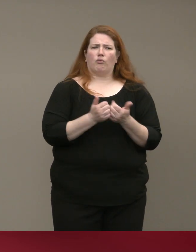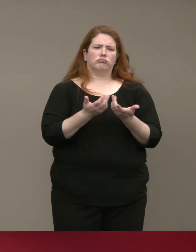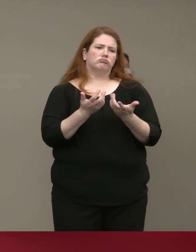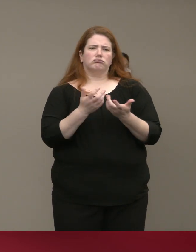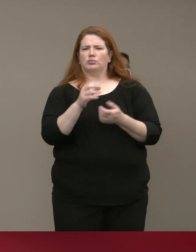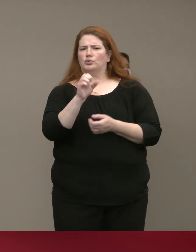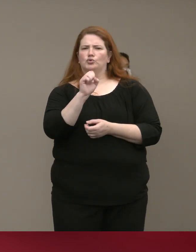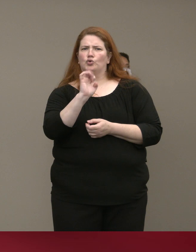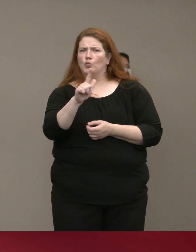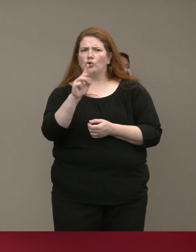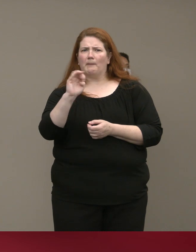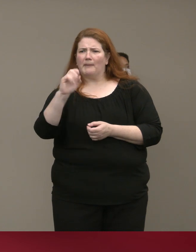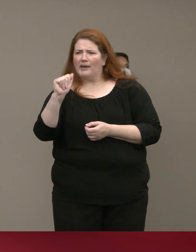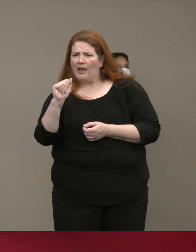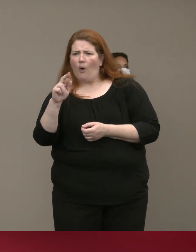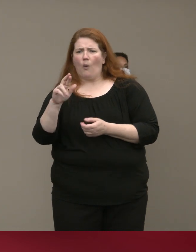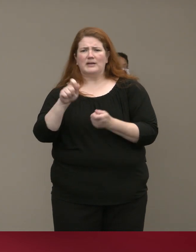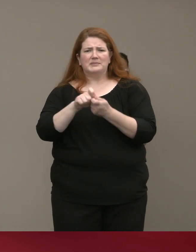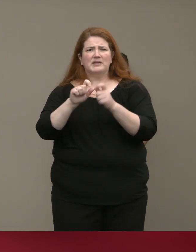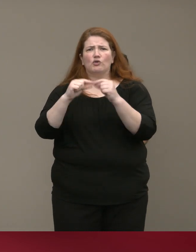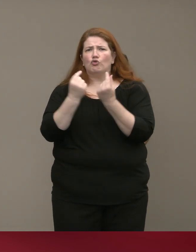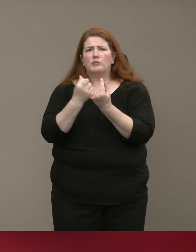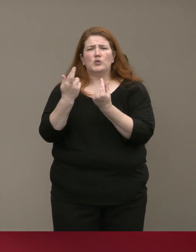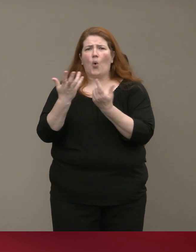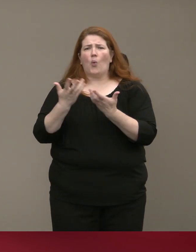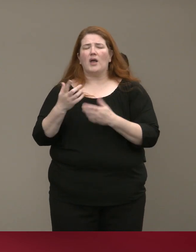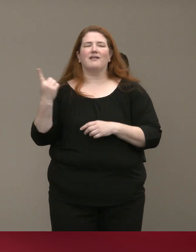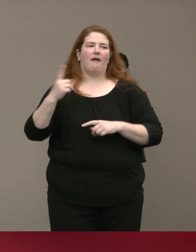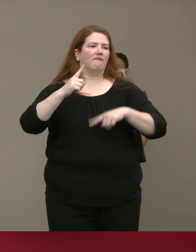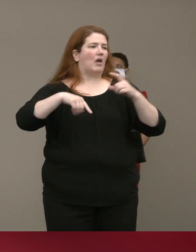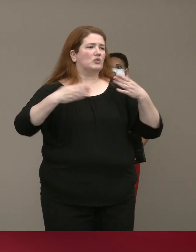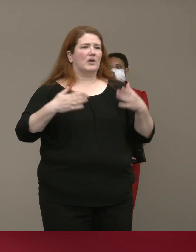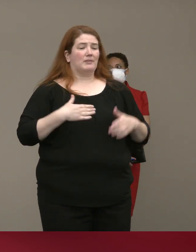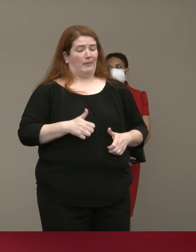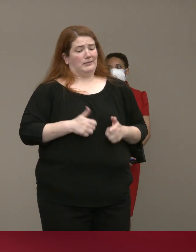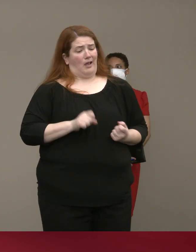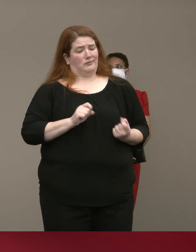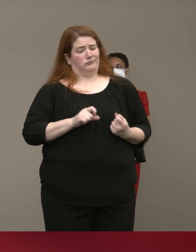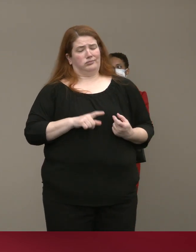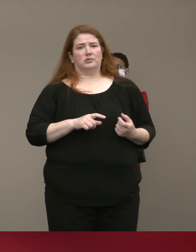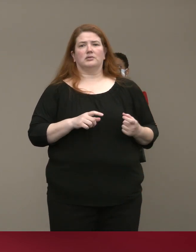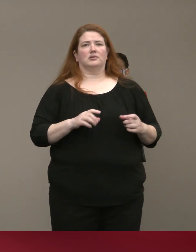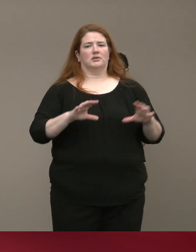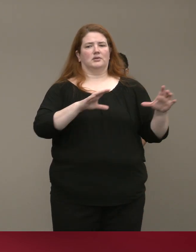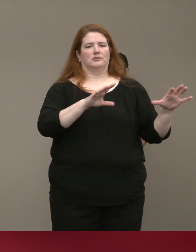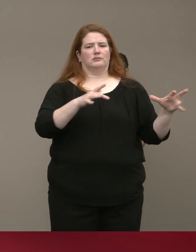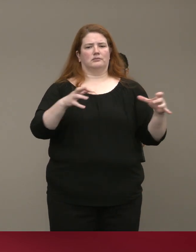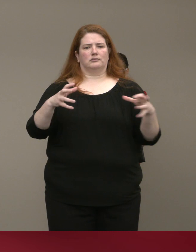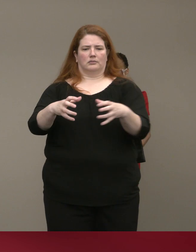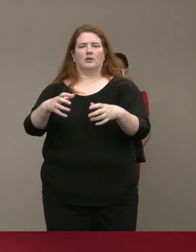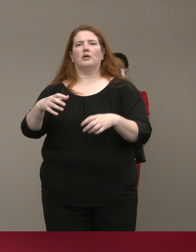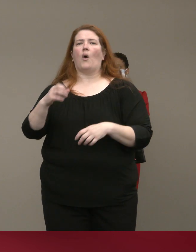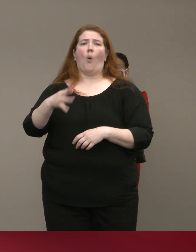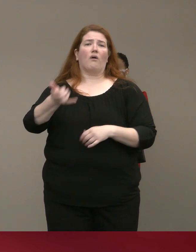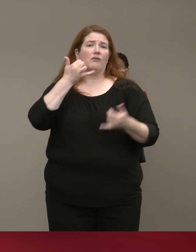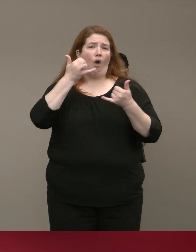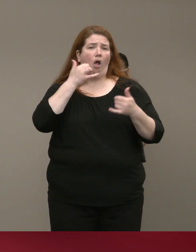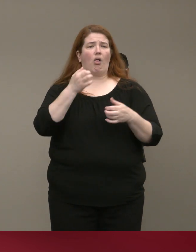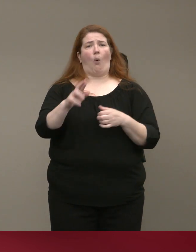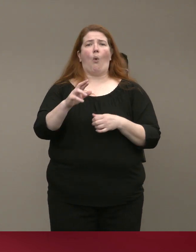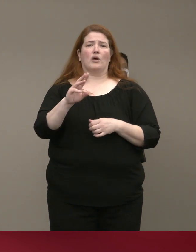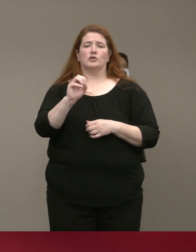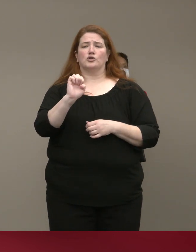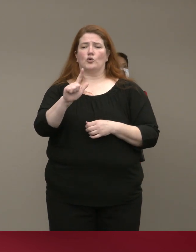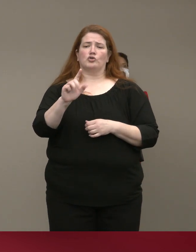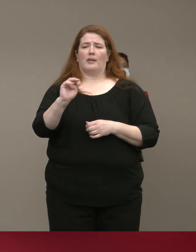Is it specific groups you're looking at? Probably various ways. They may be texting one another, they may be talking on the phone, they may be using social media. Chief,